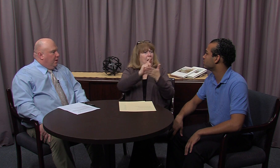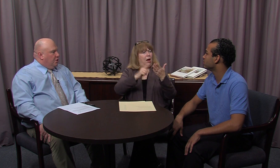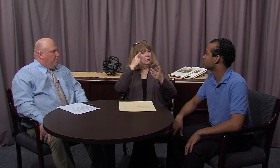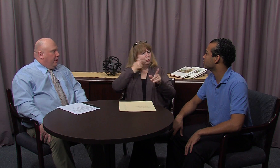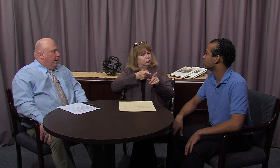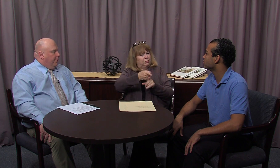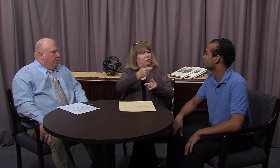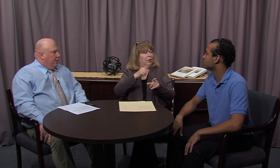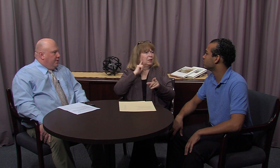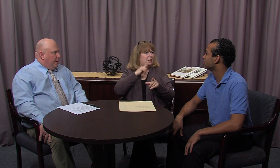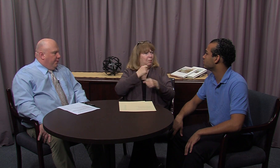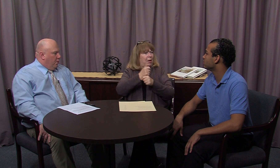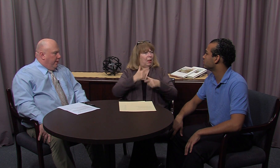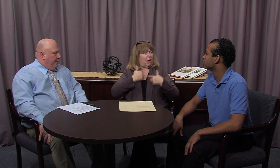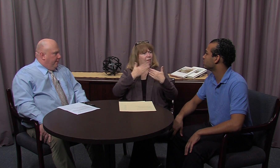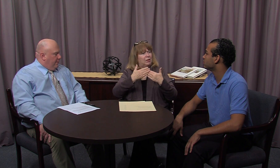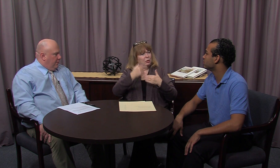just make life a little easier for you?